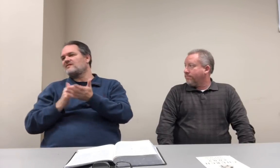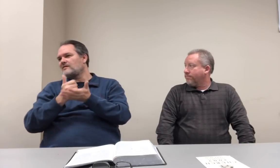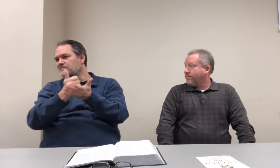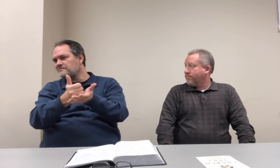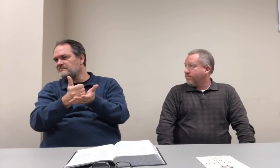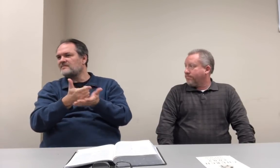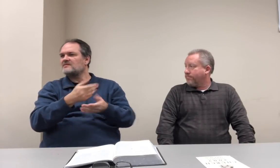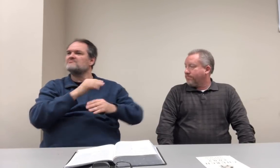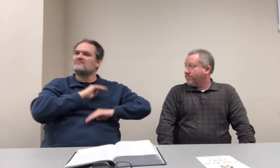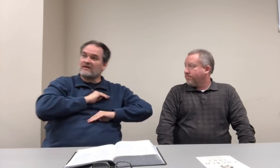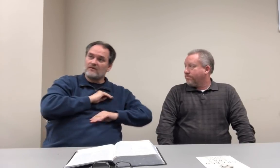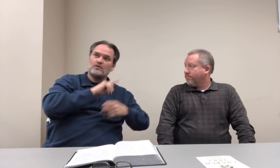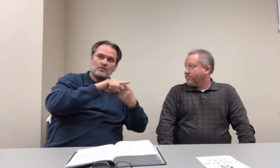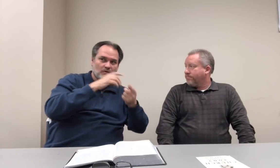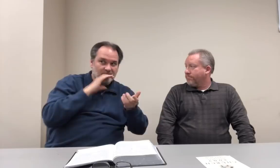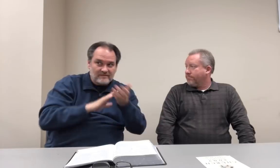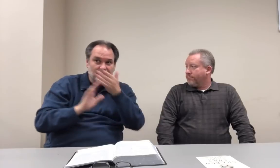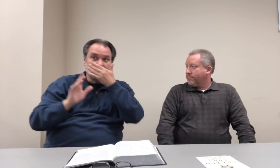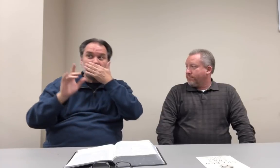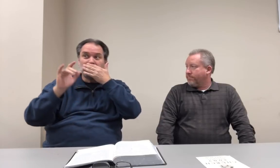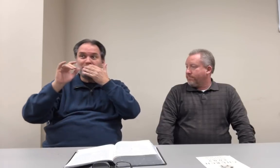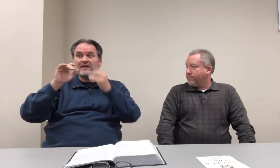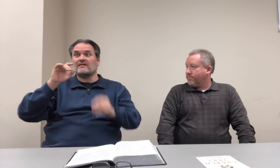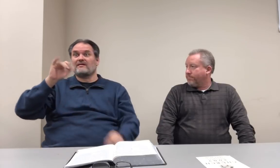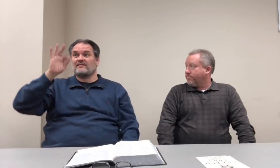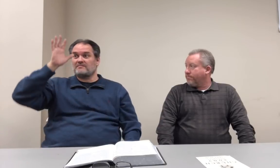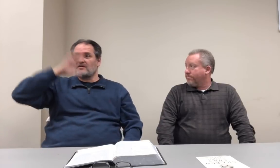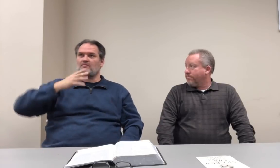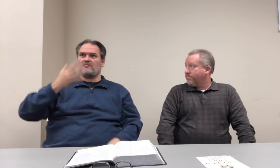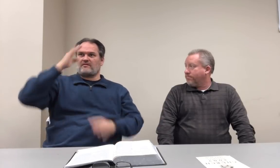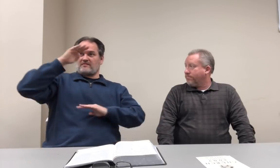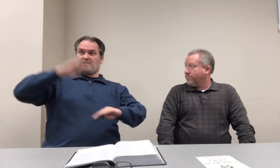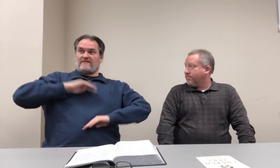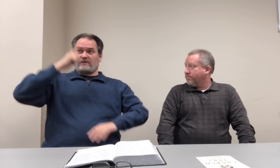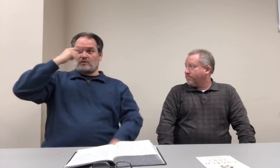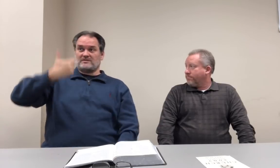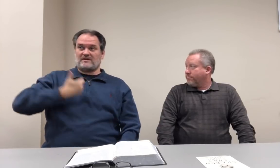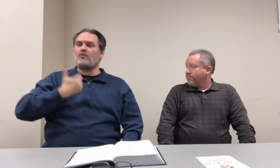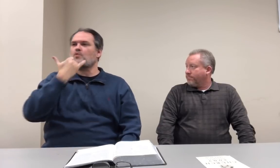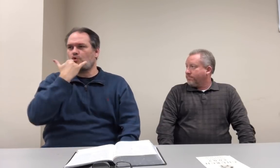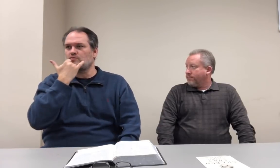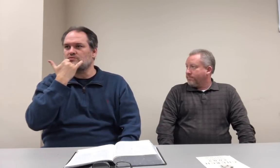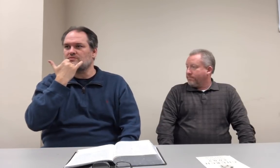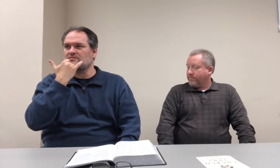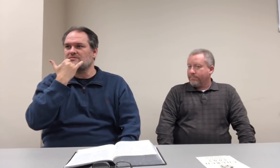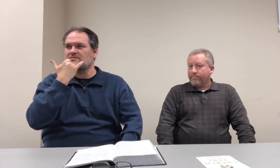with anything? Does it matter to us whatsoever? Kevin Young.